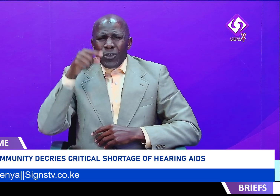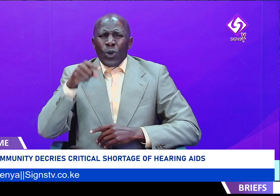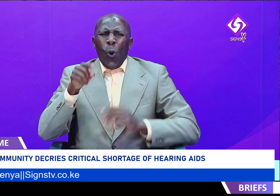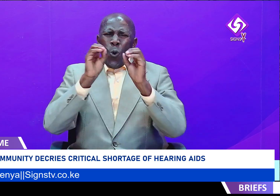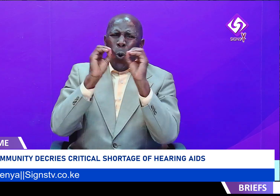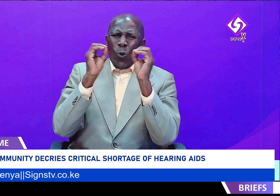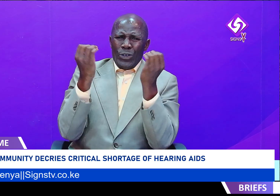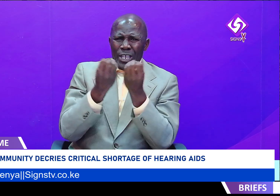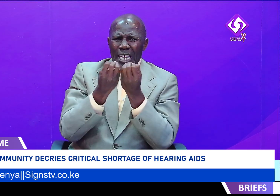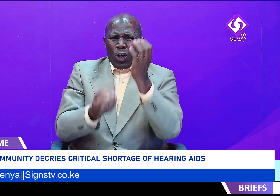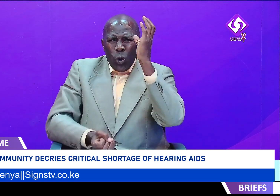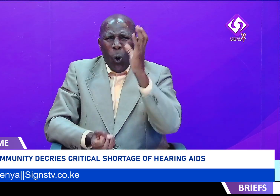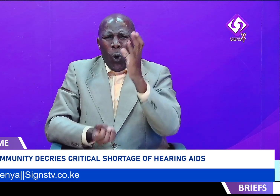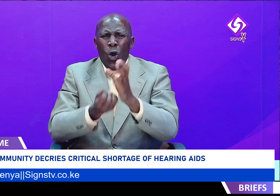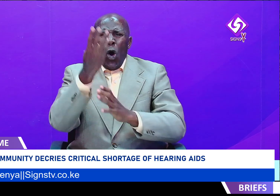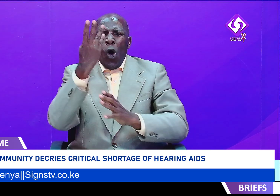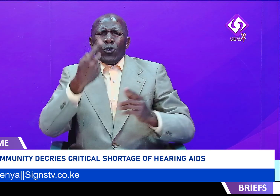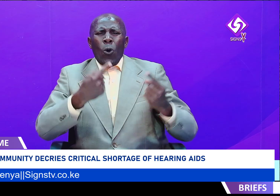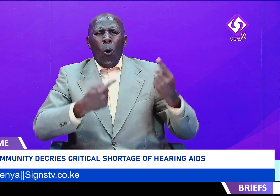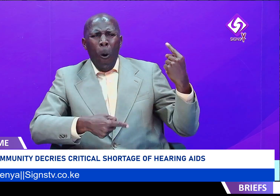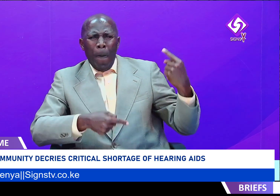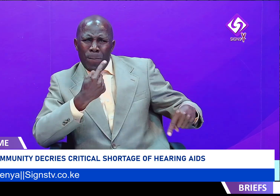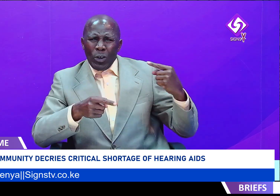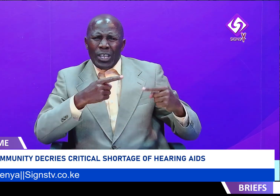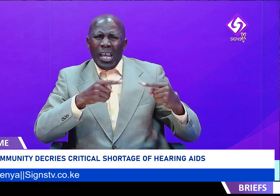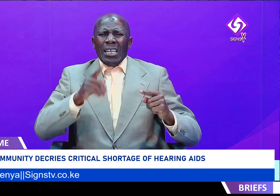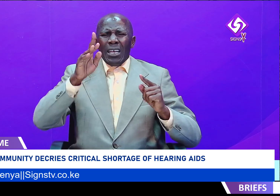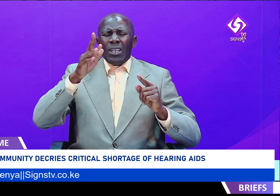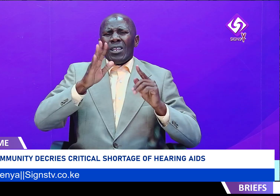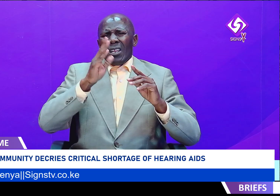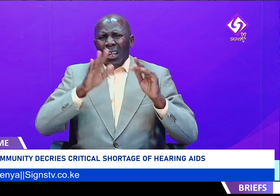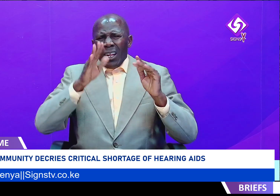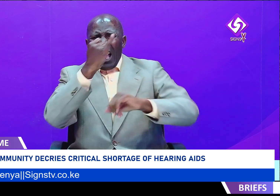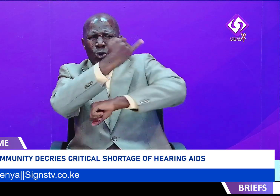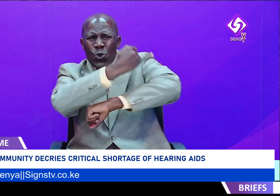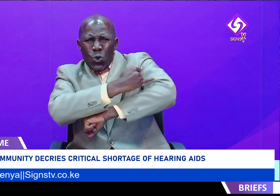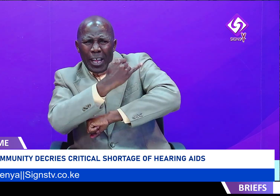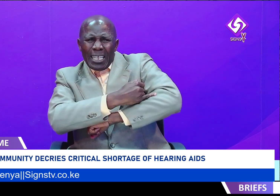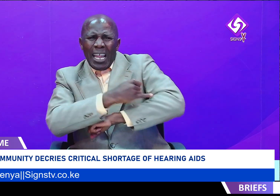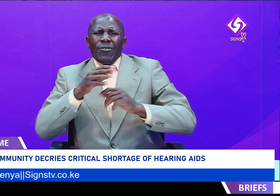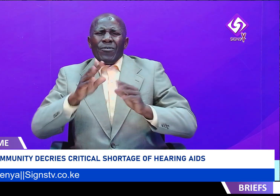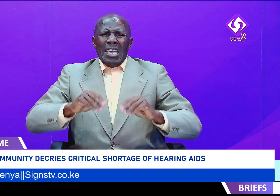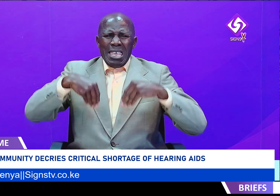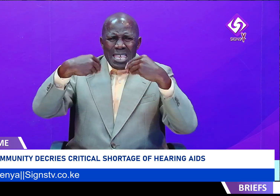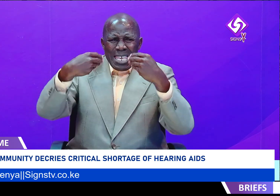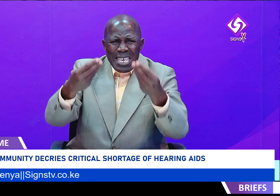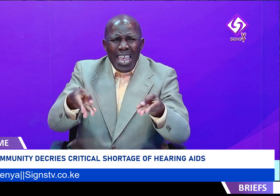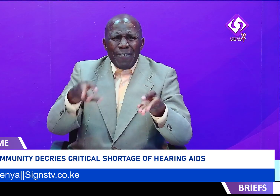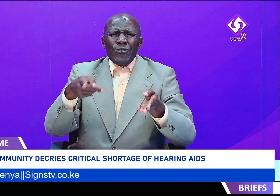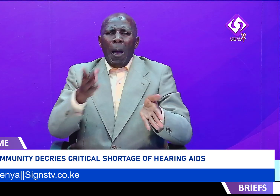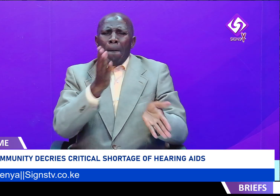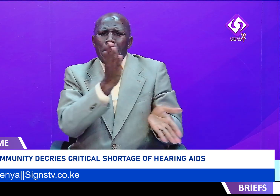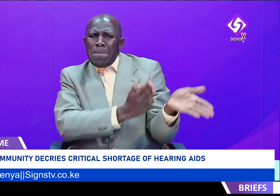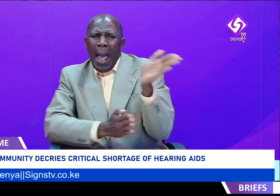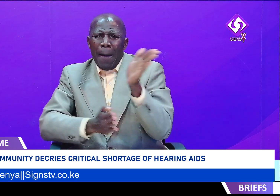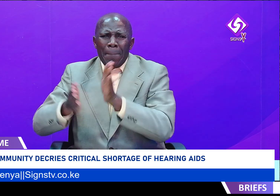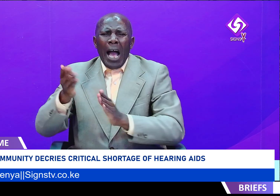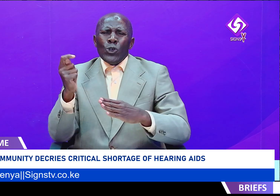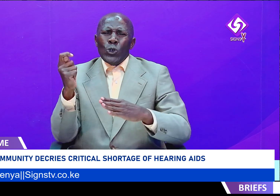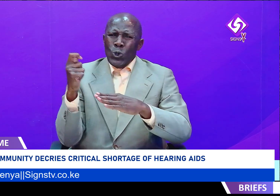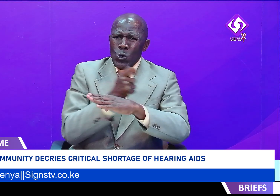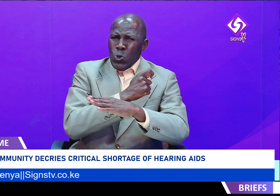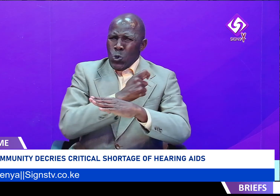The shortage reportedly impacts children and adults alike, leading to the missed educational opportunities